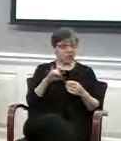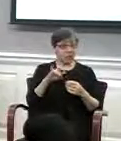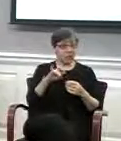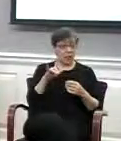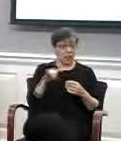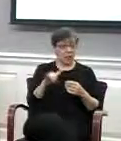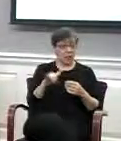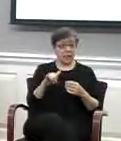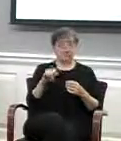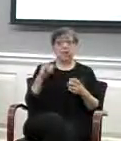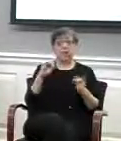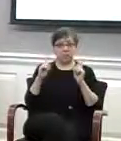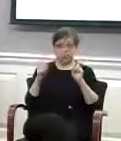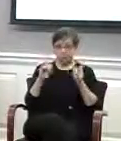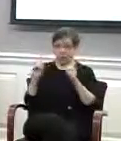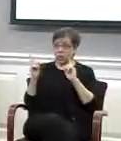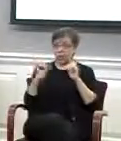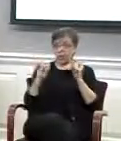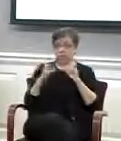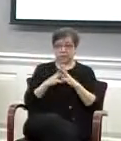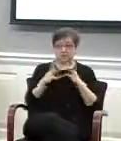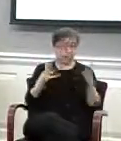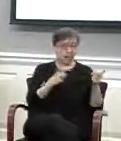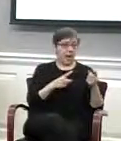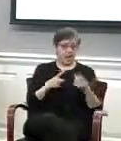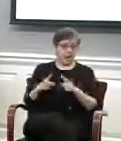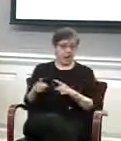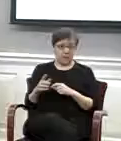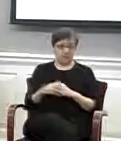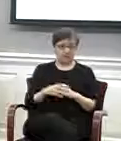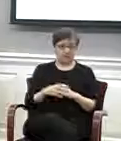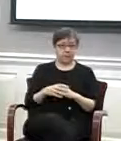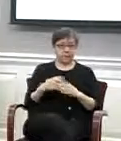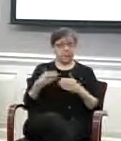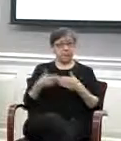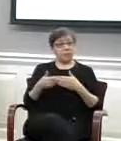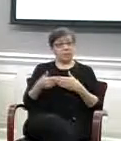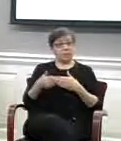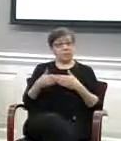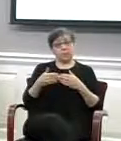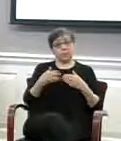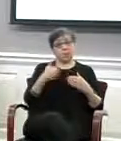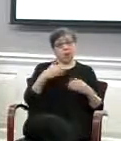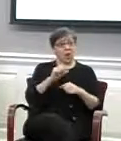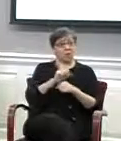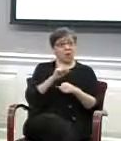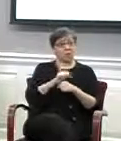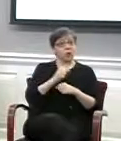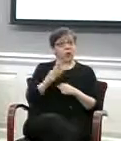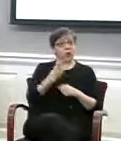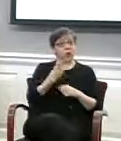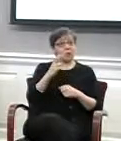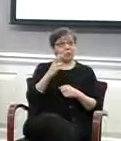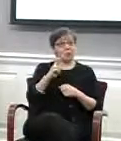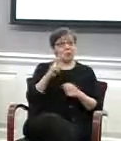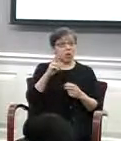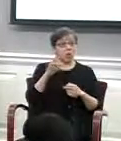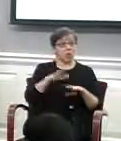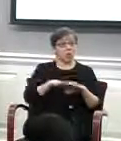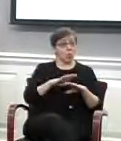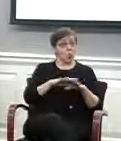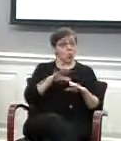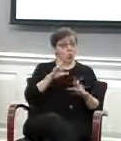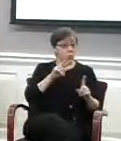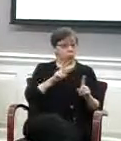human rights there's a lot going on. Previously, prior to getting into academia, I worked at Human Rights Watch, and we would have sometimes